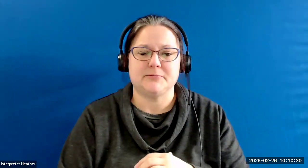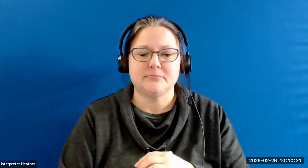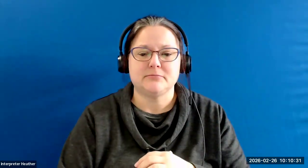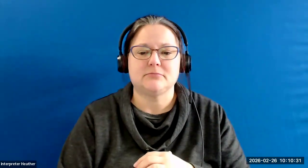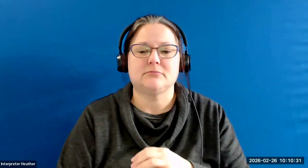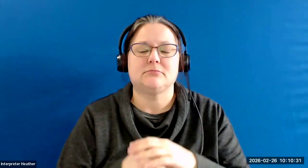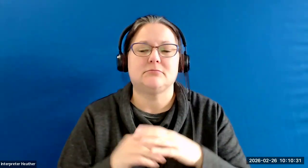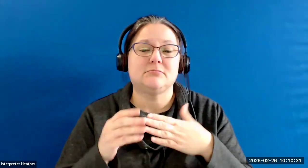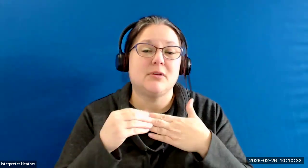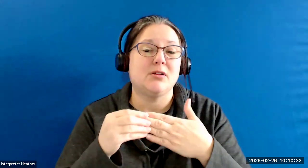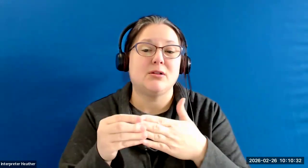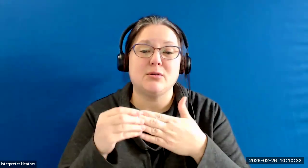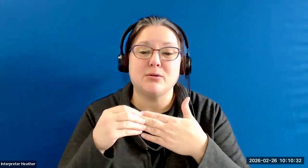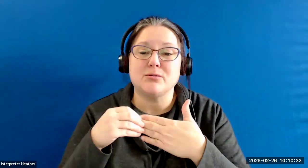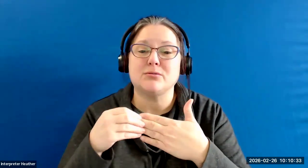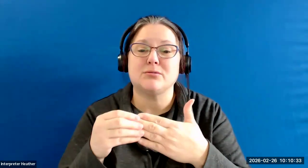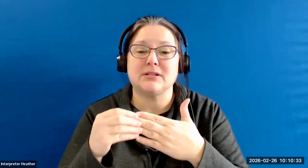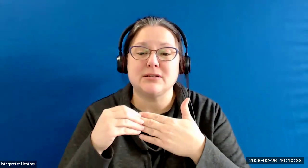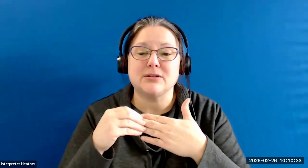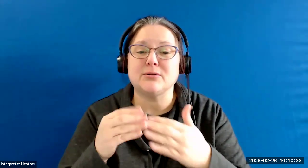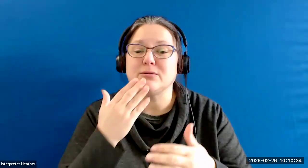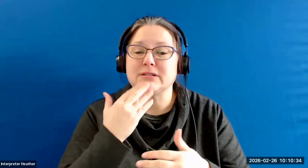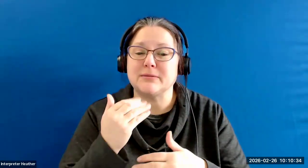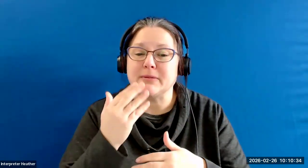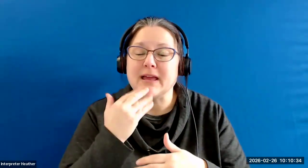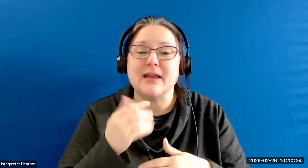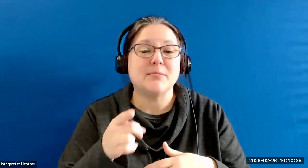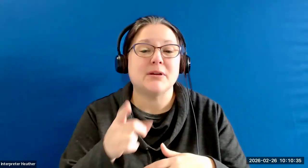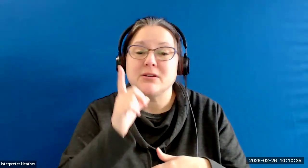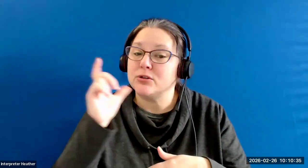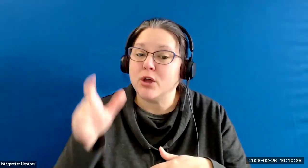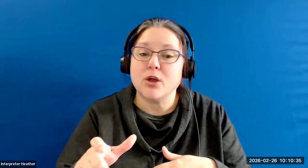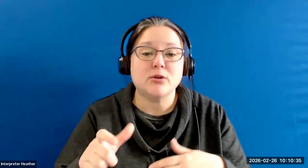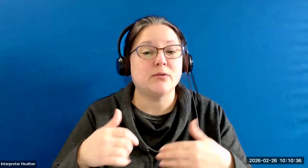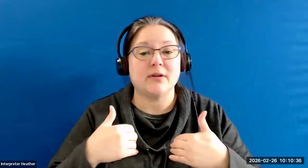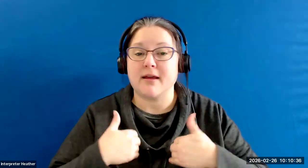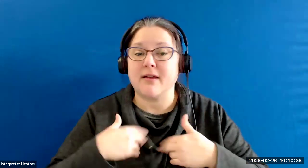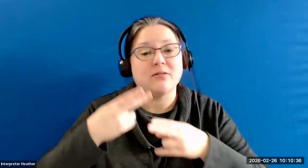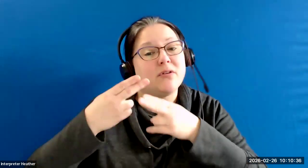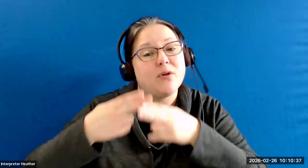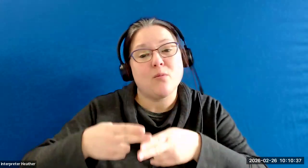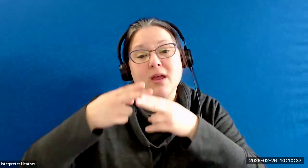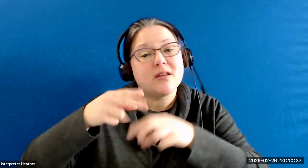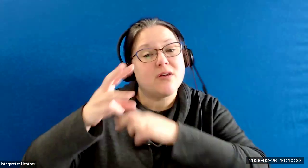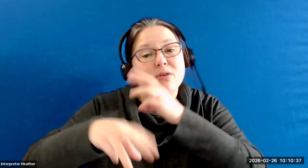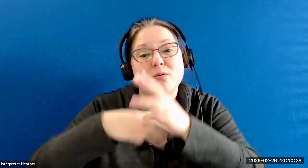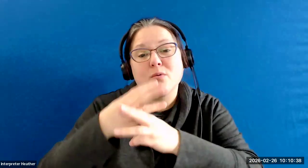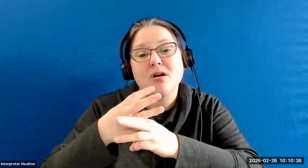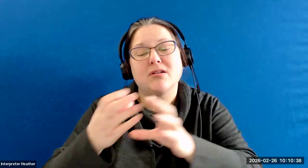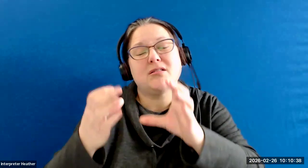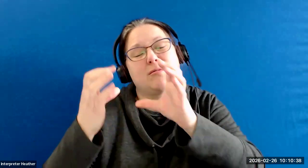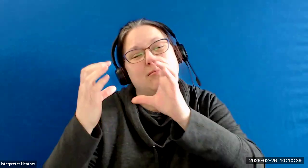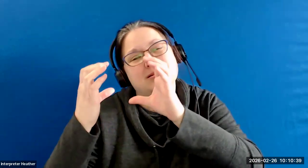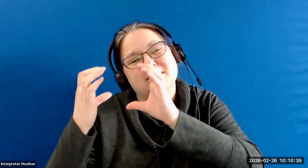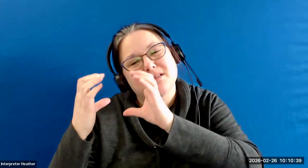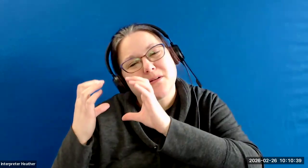Loosen, loosen, baby. You don't have to carry the weight of the world in